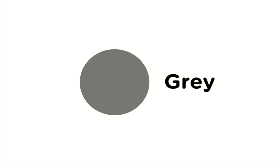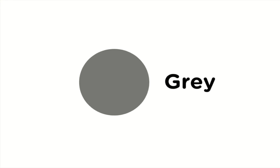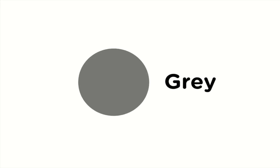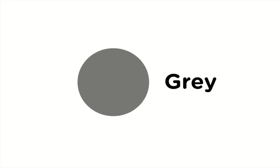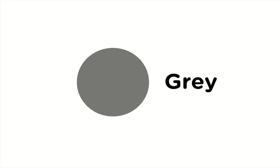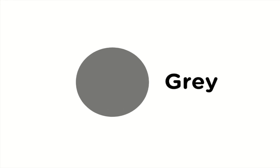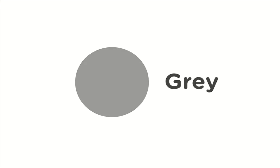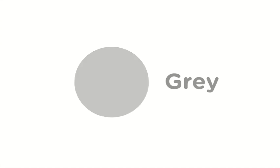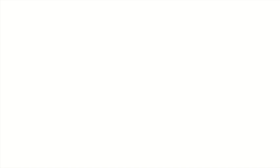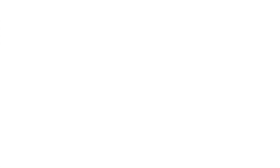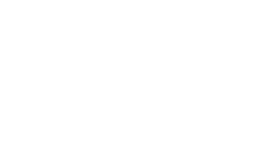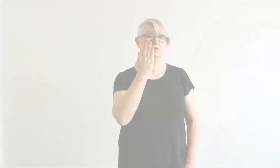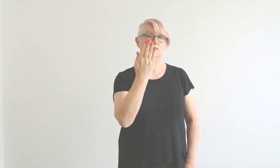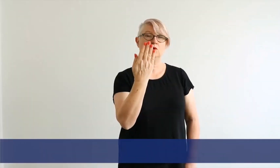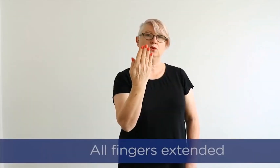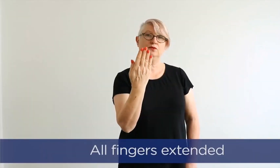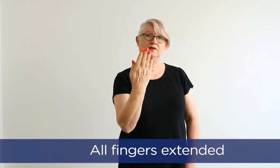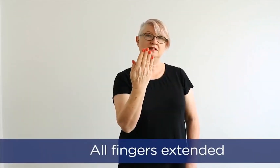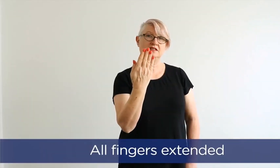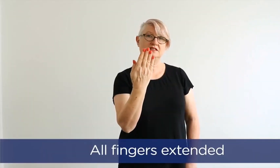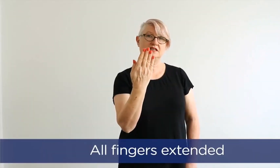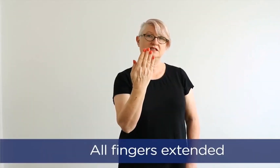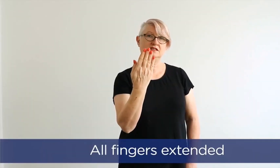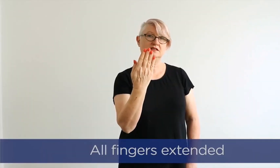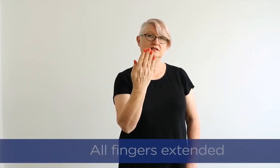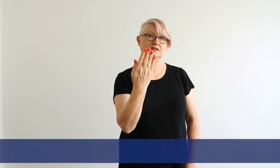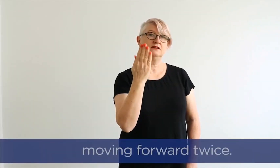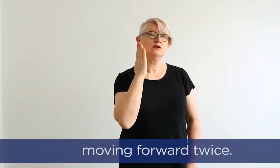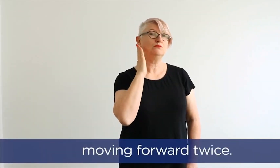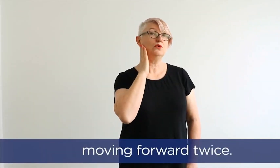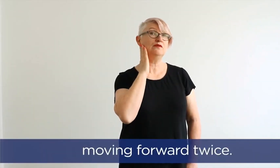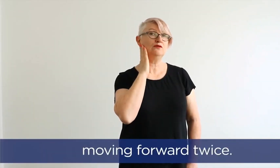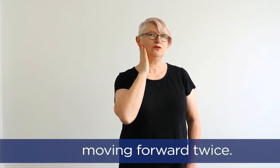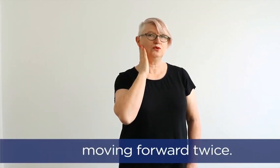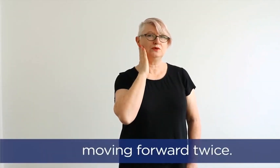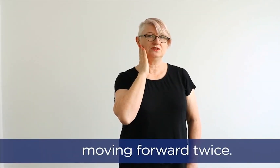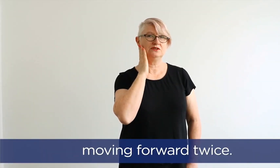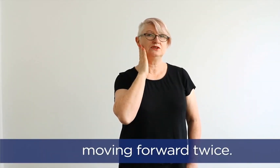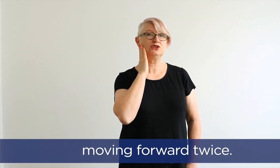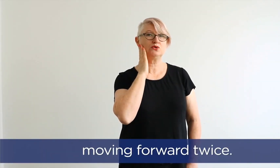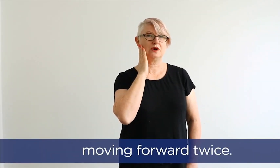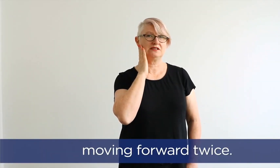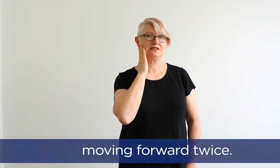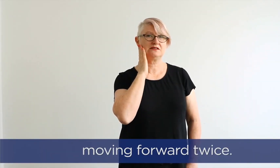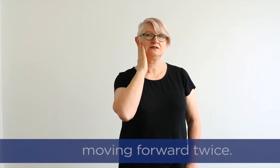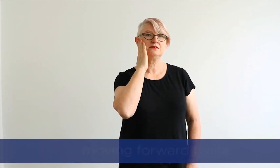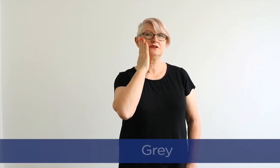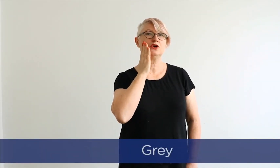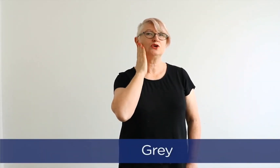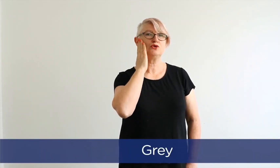Grey. All fingers extended, moving forward twice.